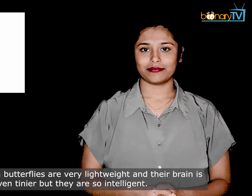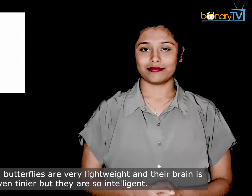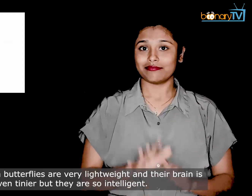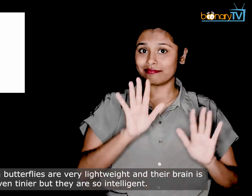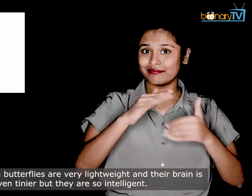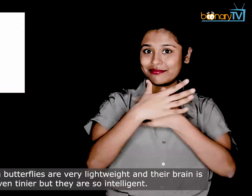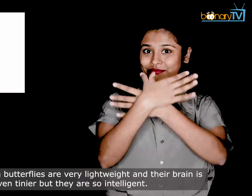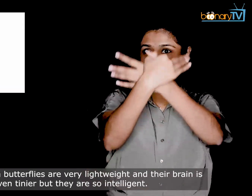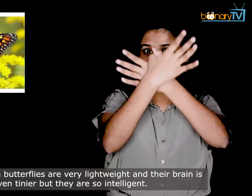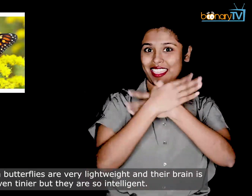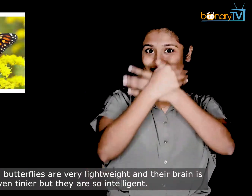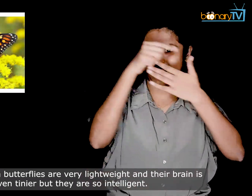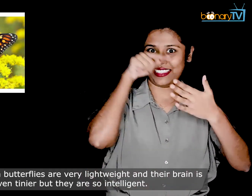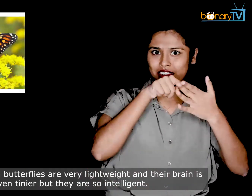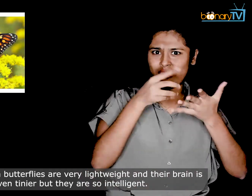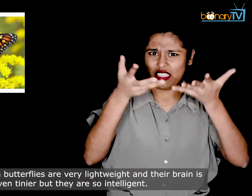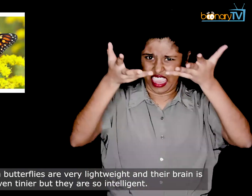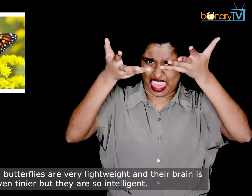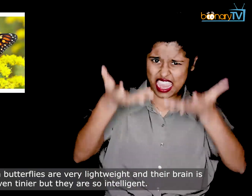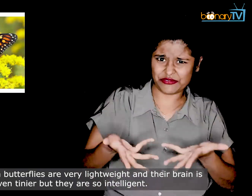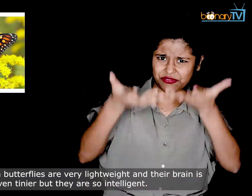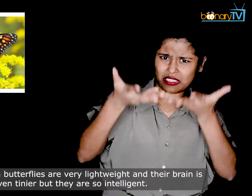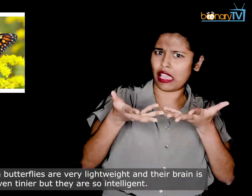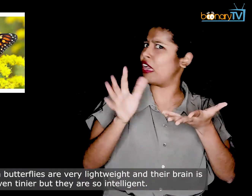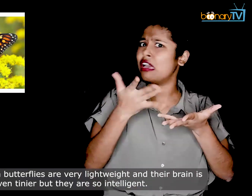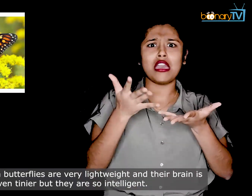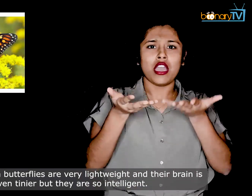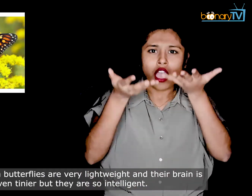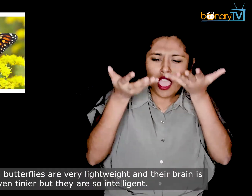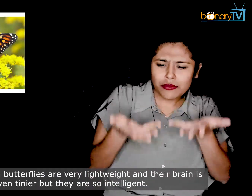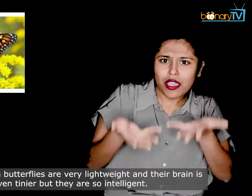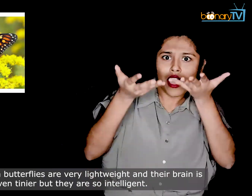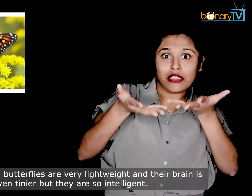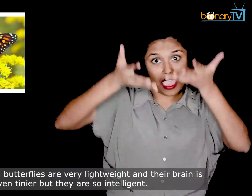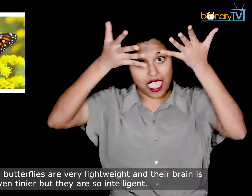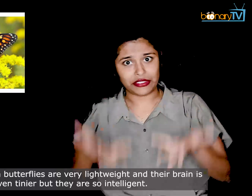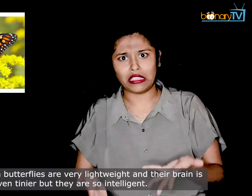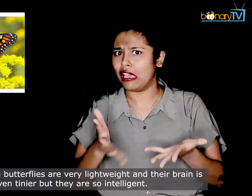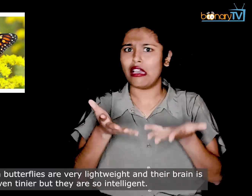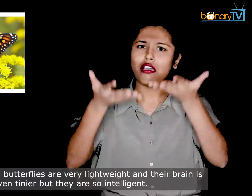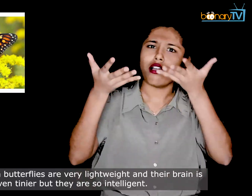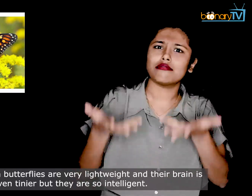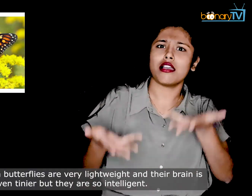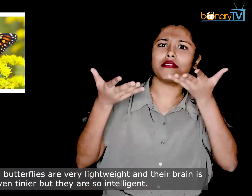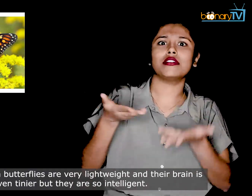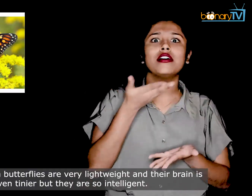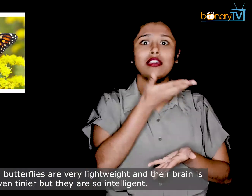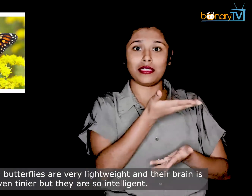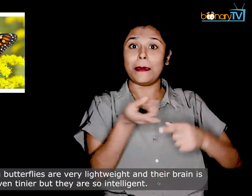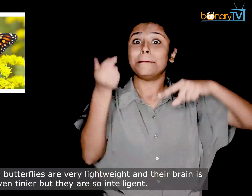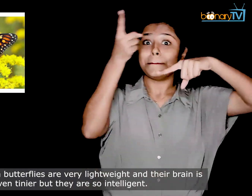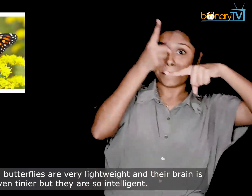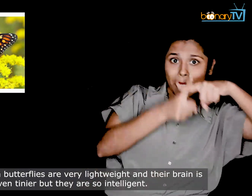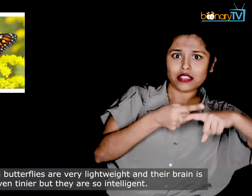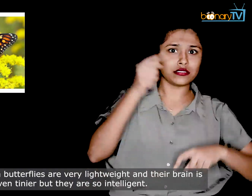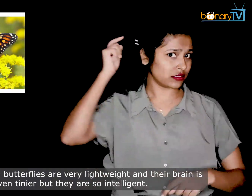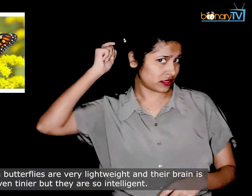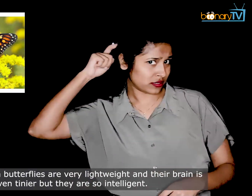These monarch butterflies are very lightweight and their brain is even